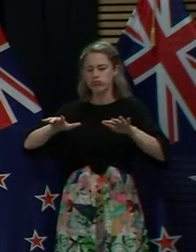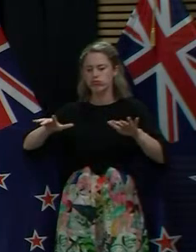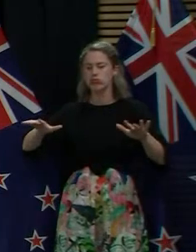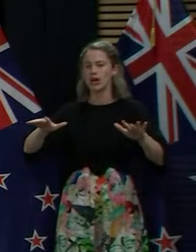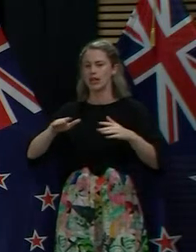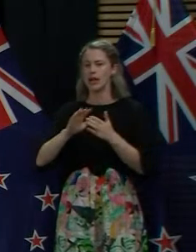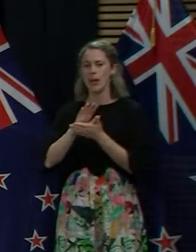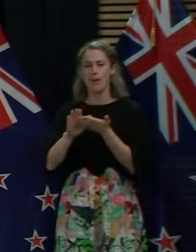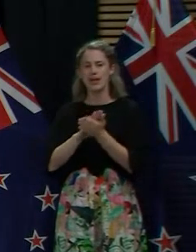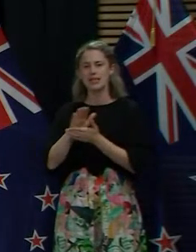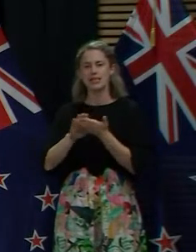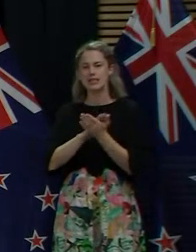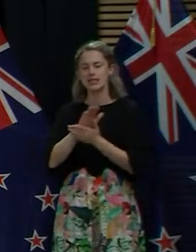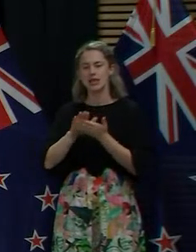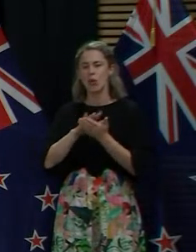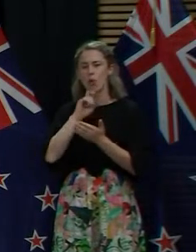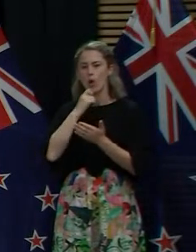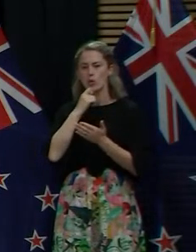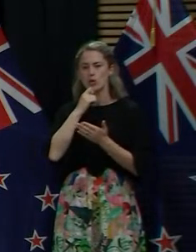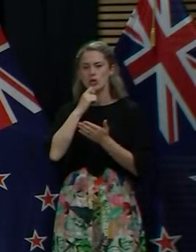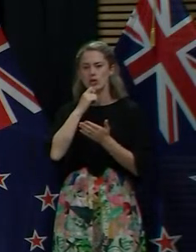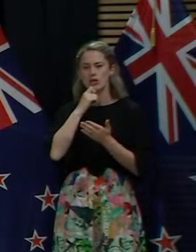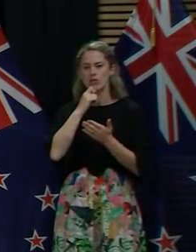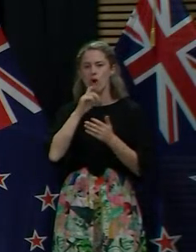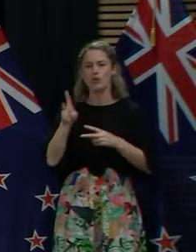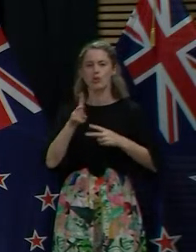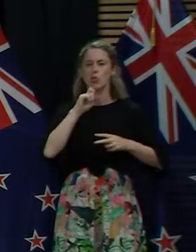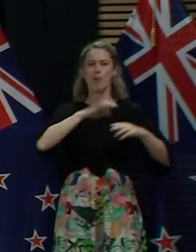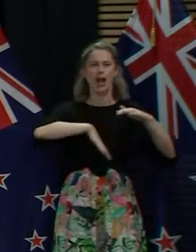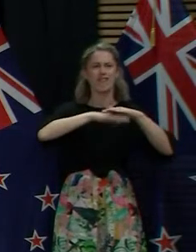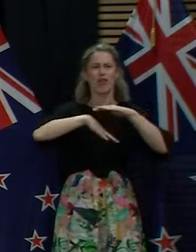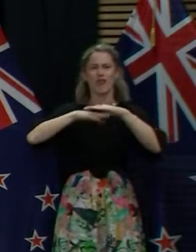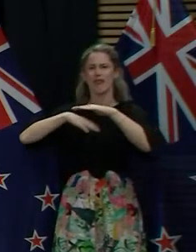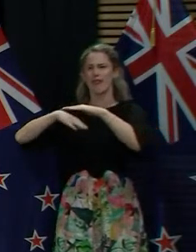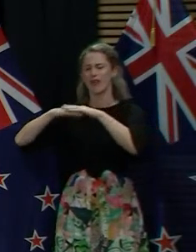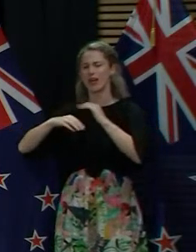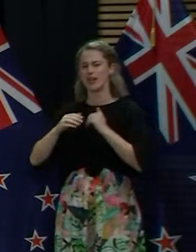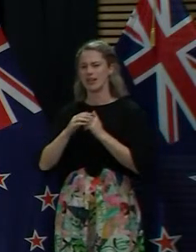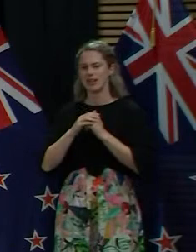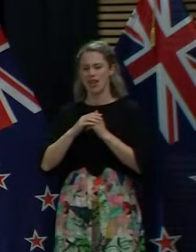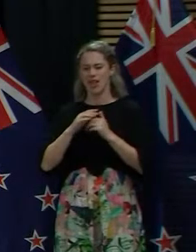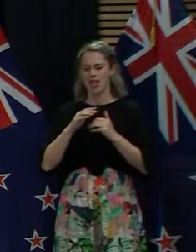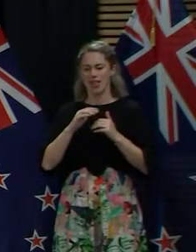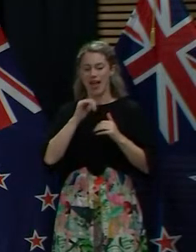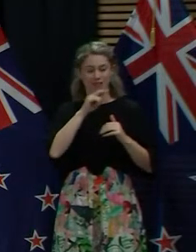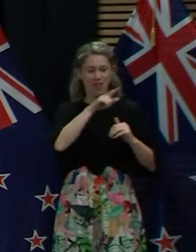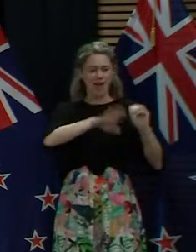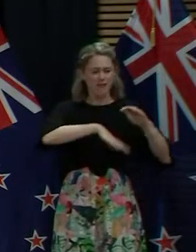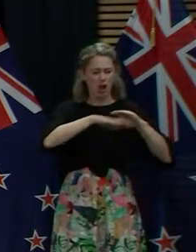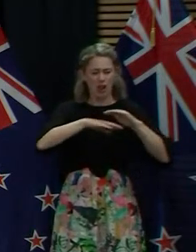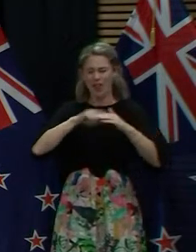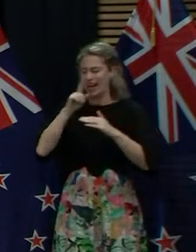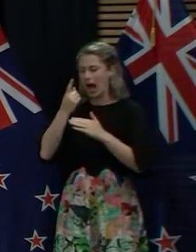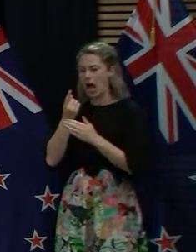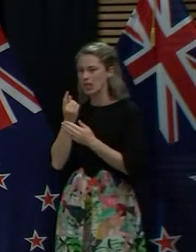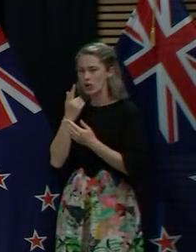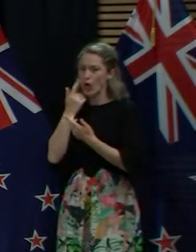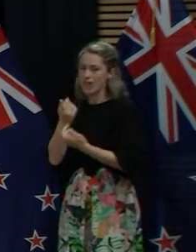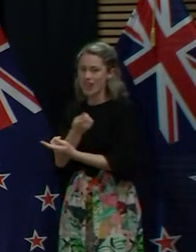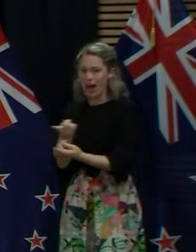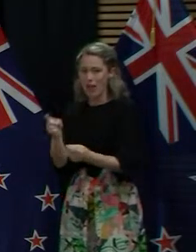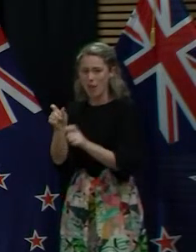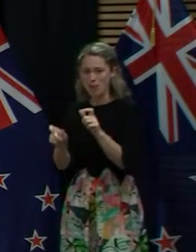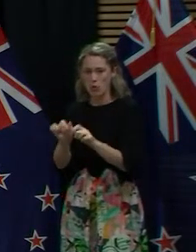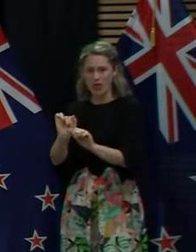not impact our healthcare system to the extent that it actually can't deliver the care that others would need. So part of your